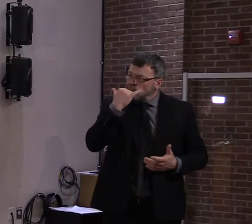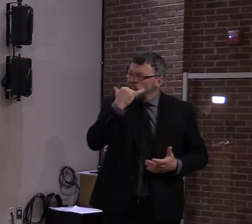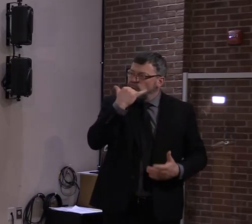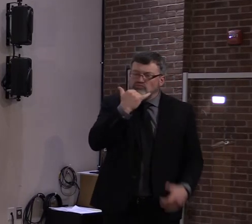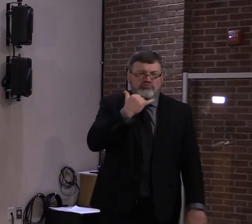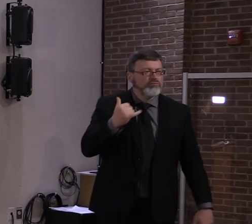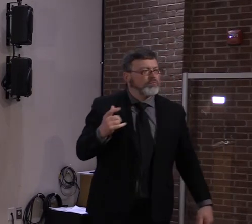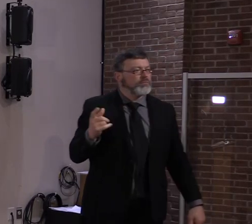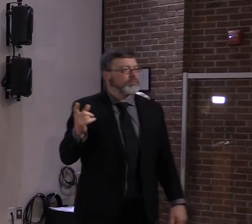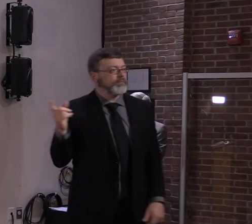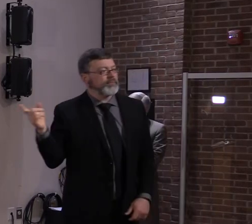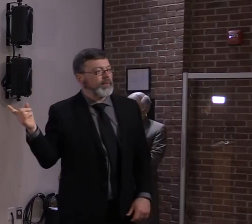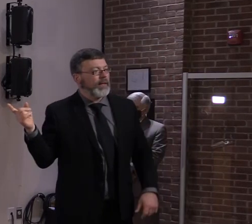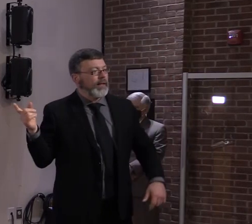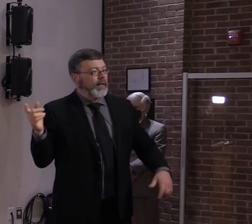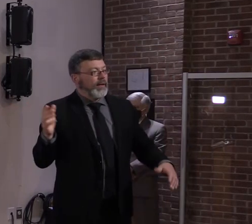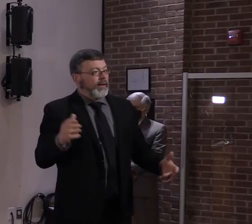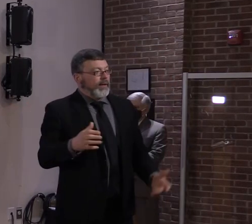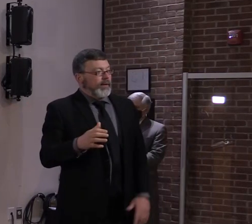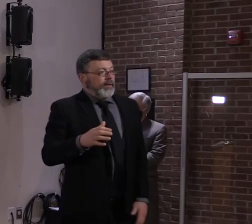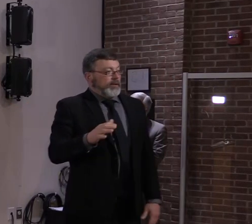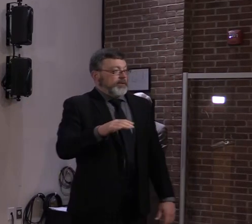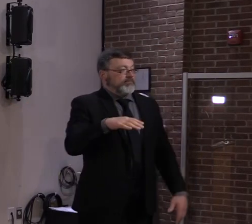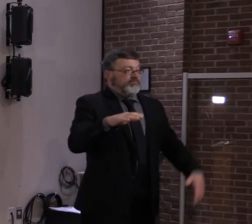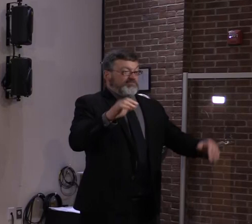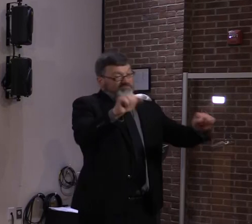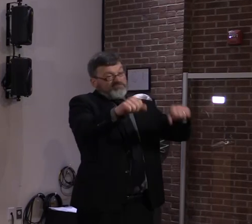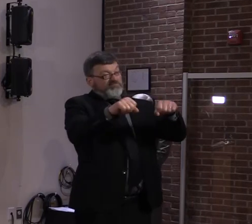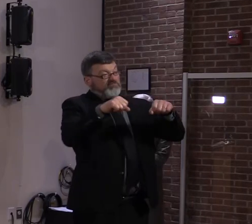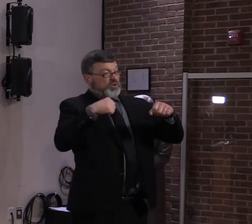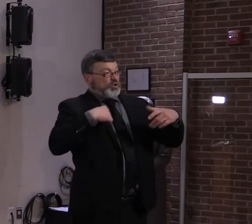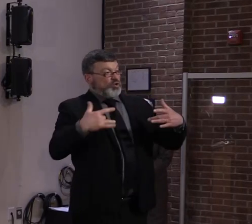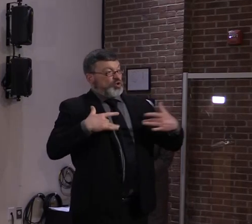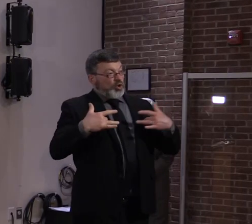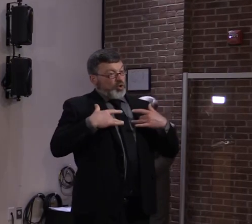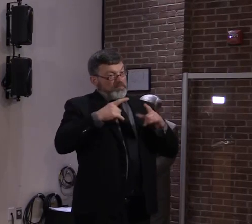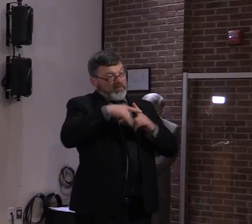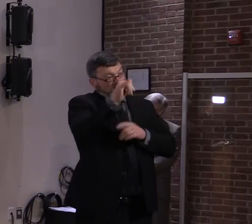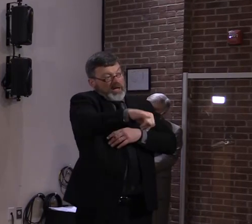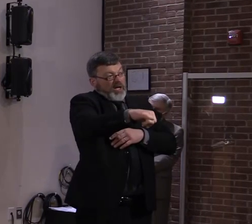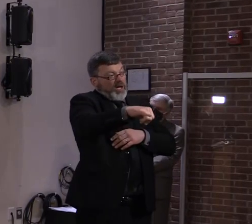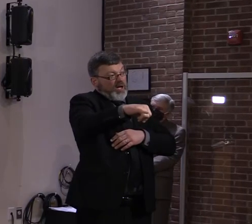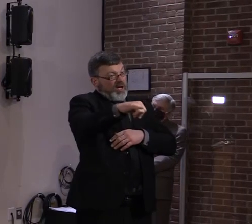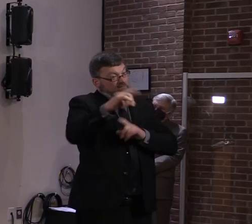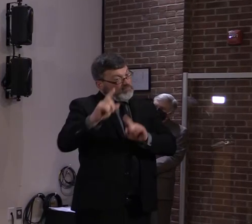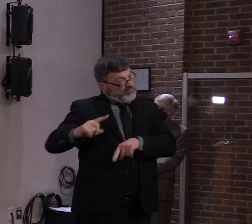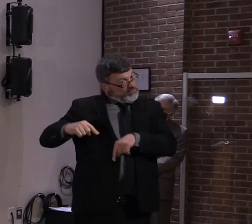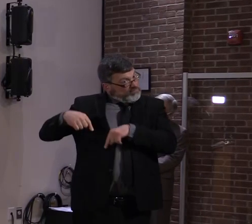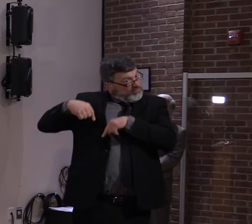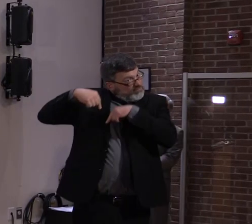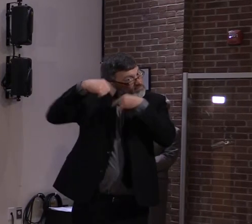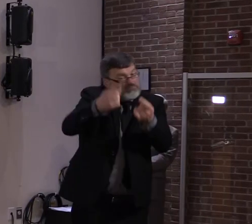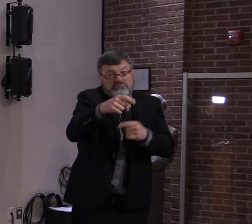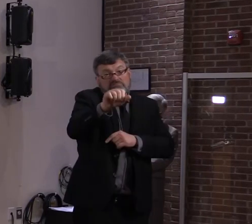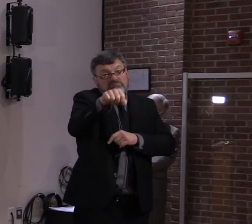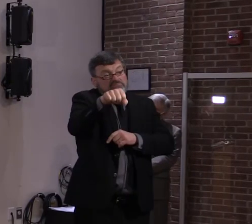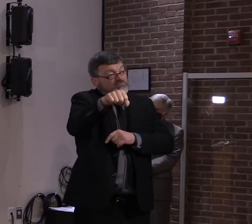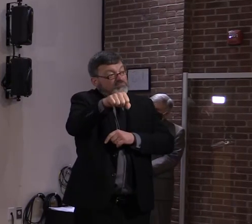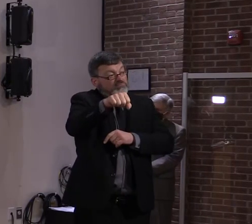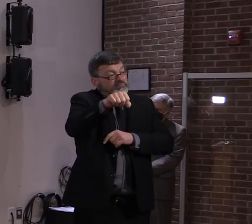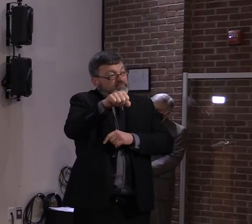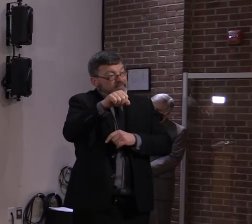of concern for all of us. I mean, from the very beginning, we saw that the long-term care facilities